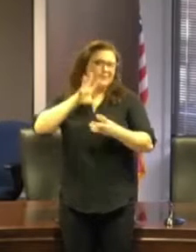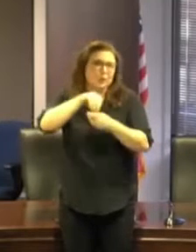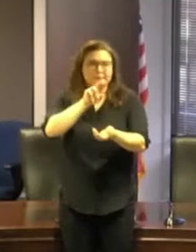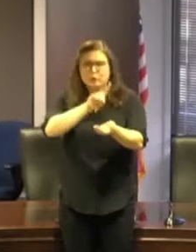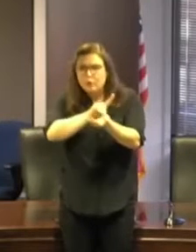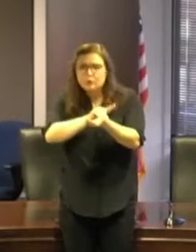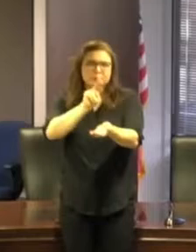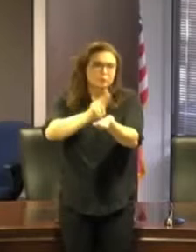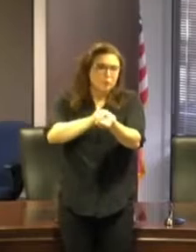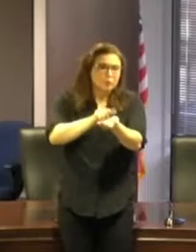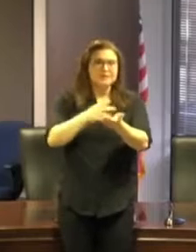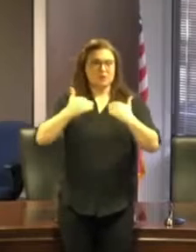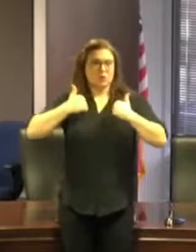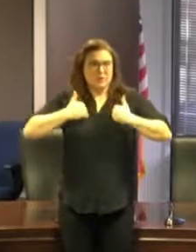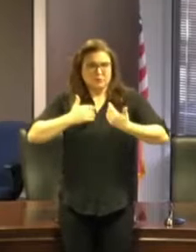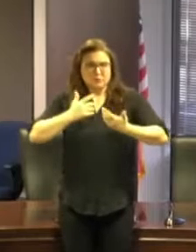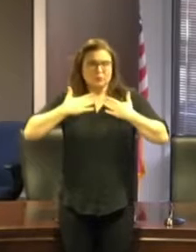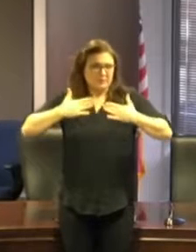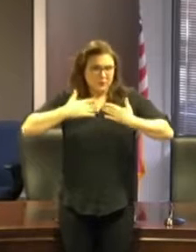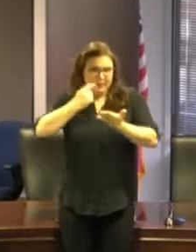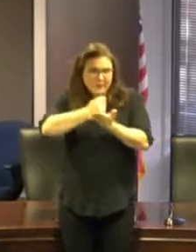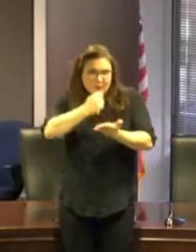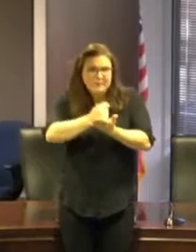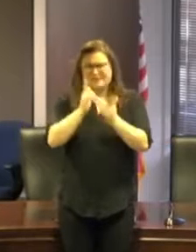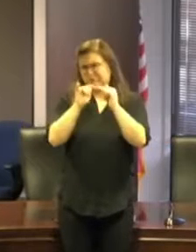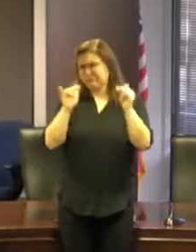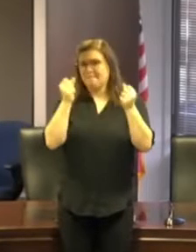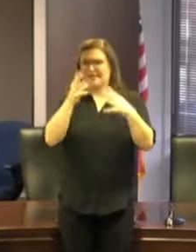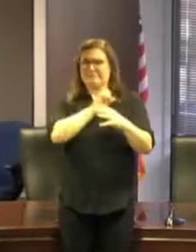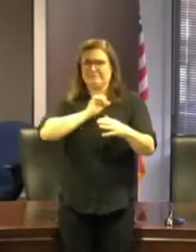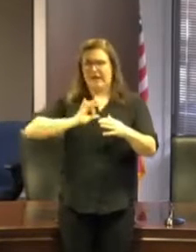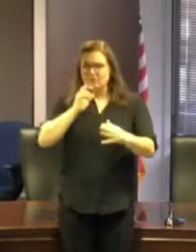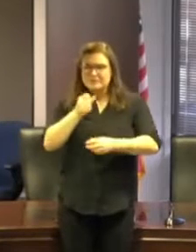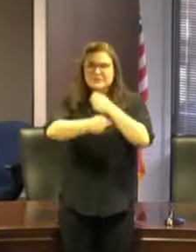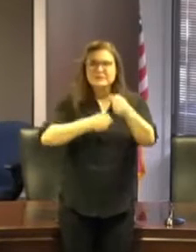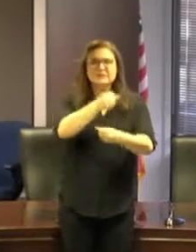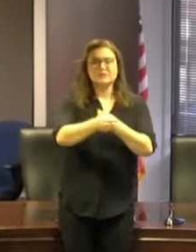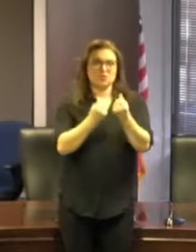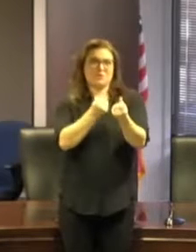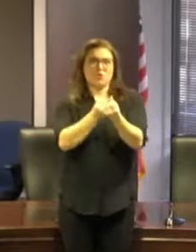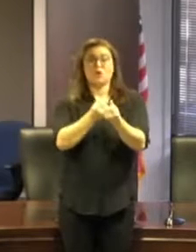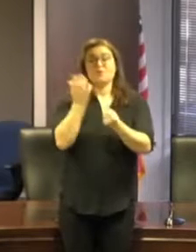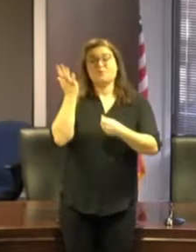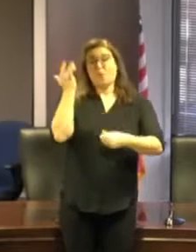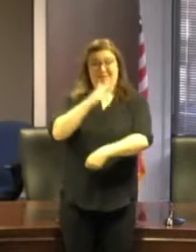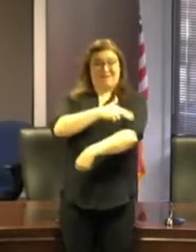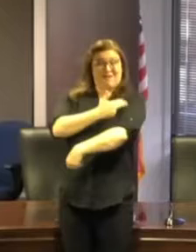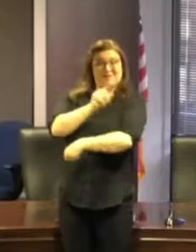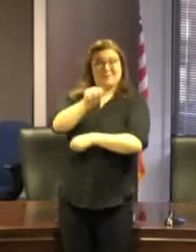respiratory therapists, and a variety of other clinical staff, as hospitals have had team members that have